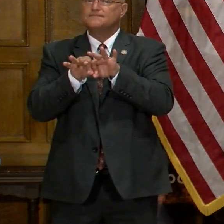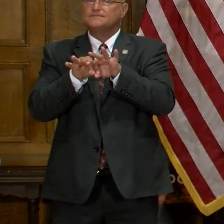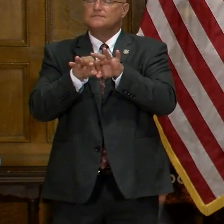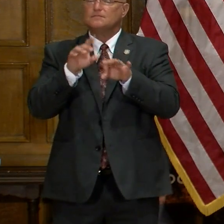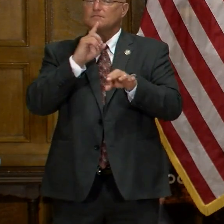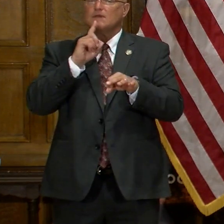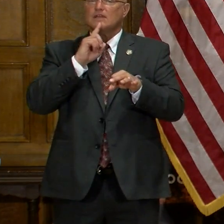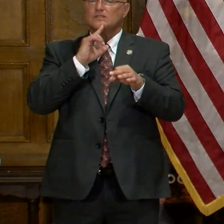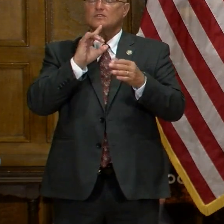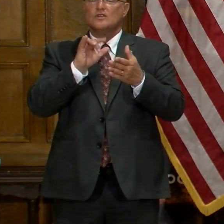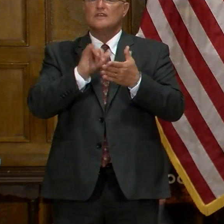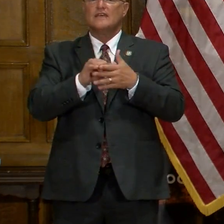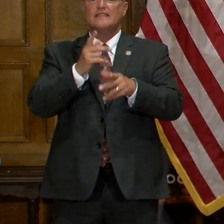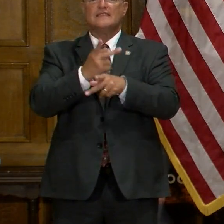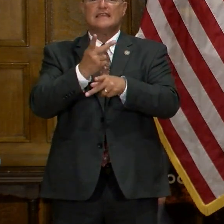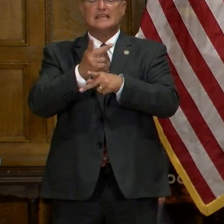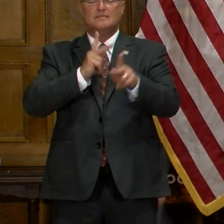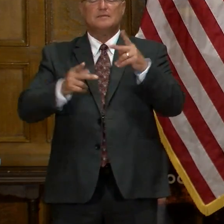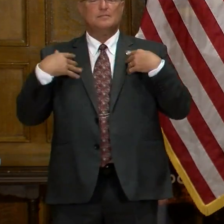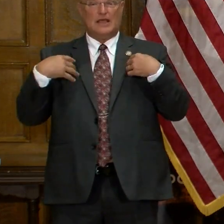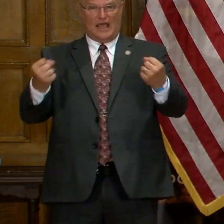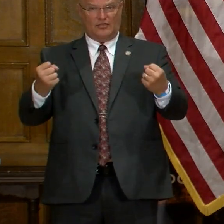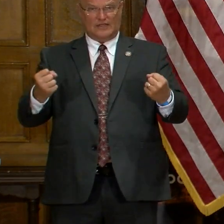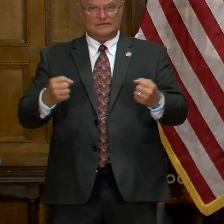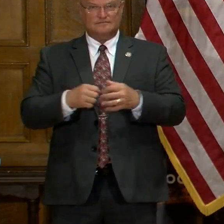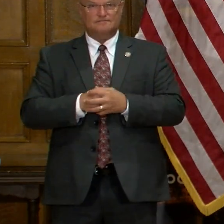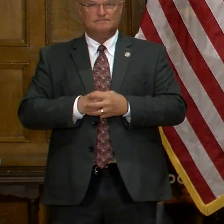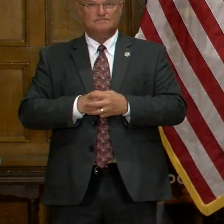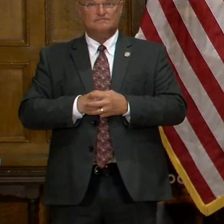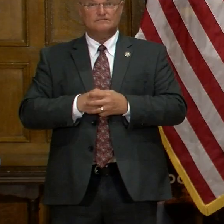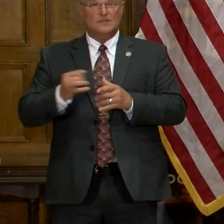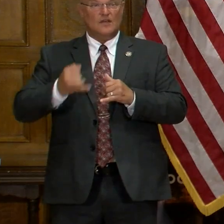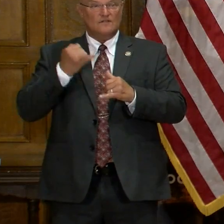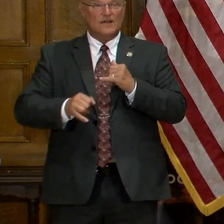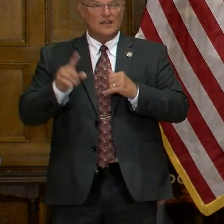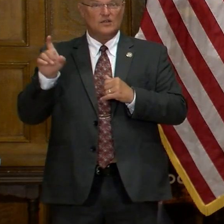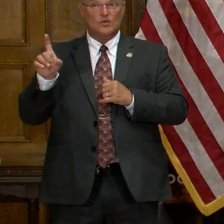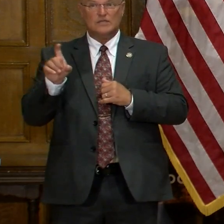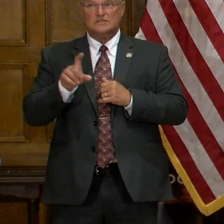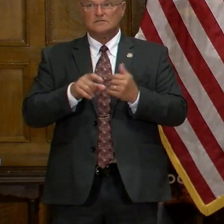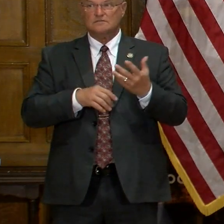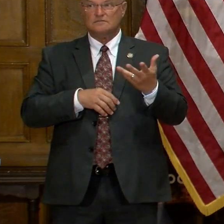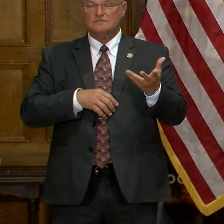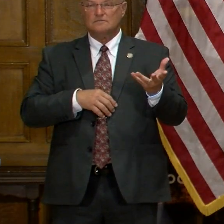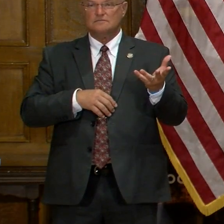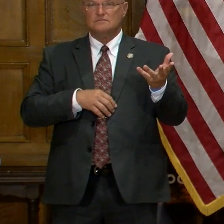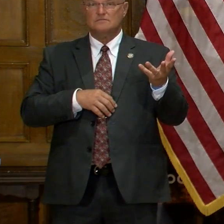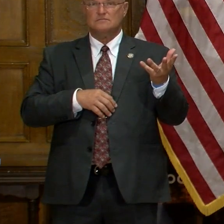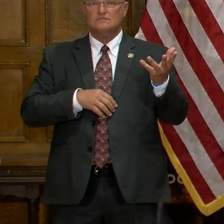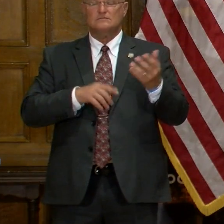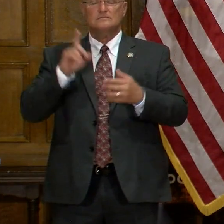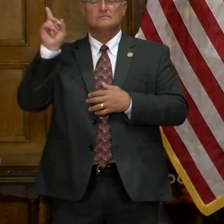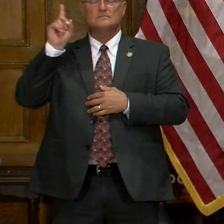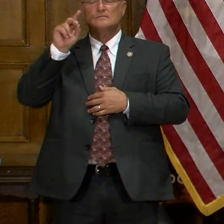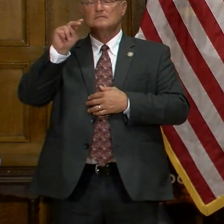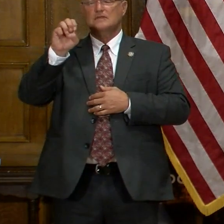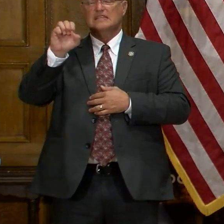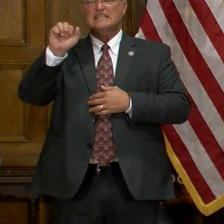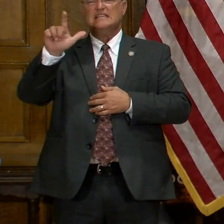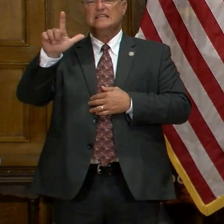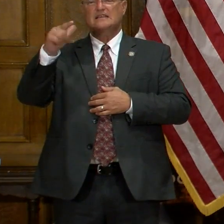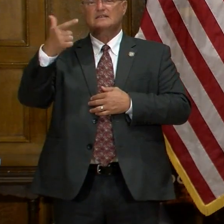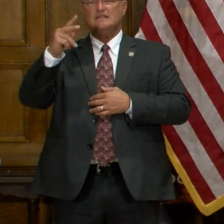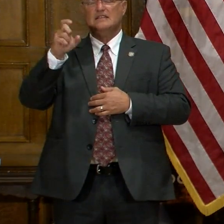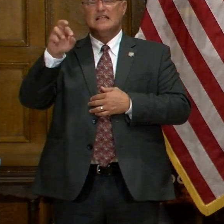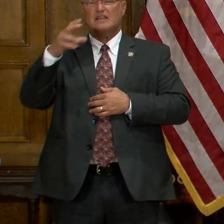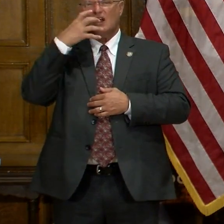to make sure they keep everyone healthy. Is there a final question? Governor, yes, Neil Gladner in Hot